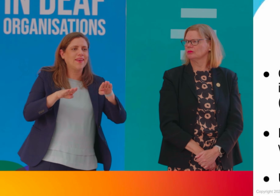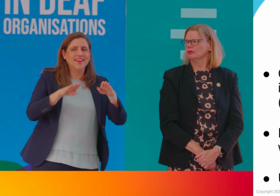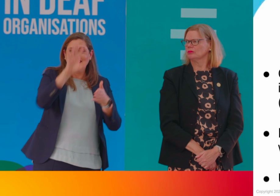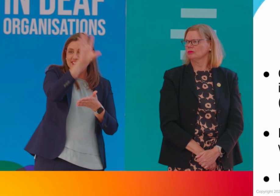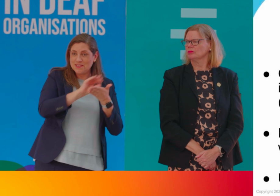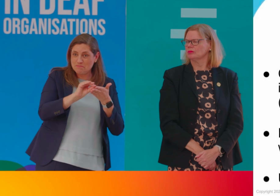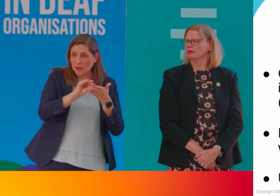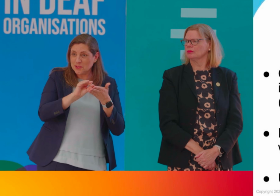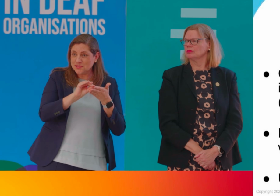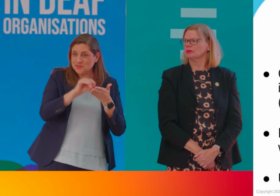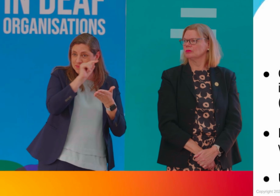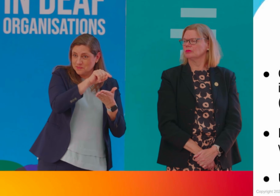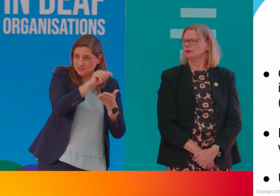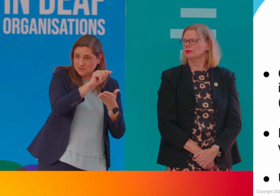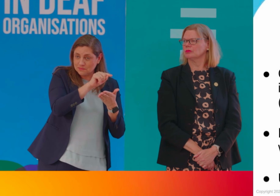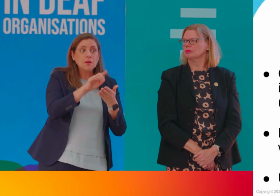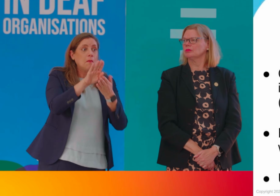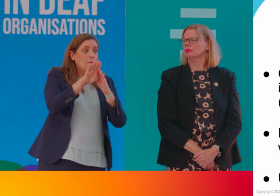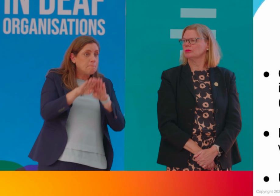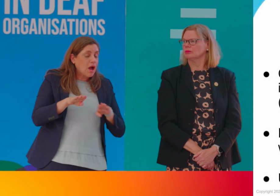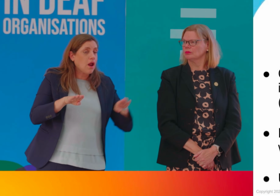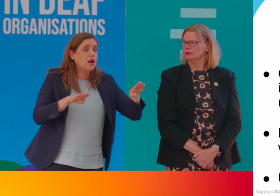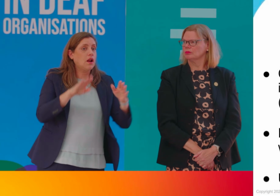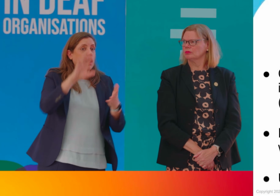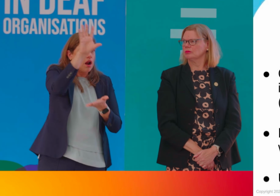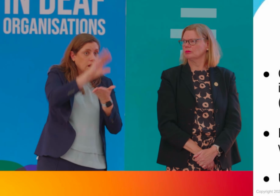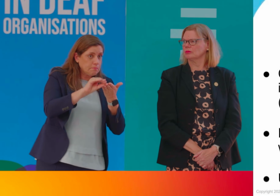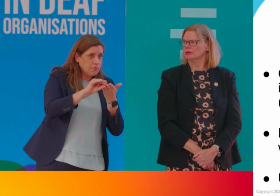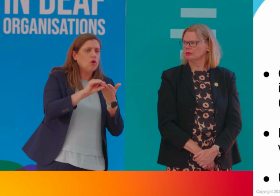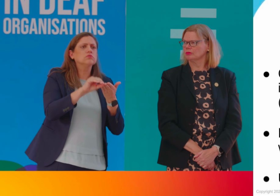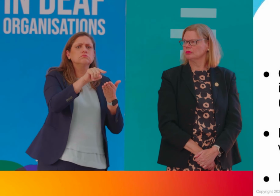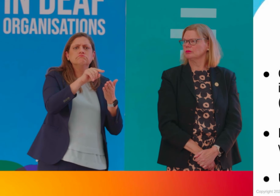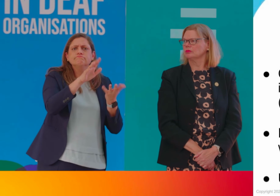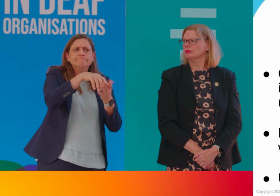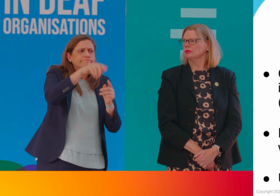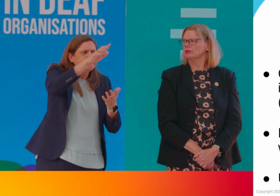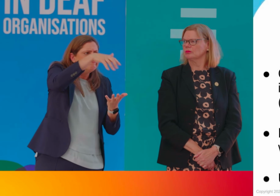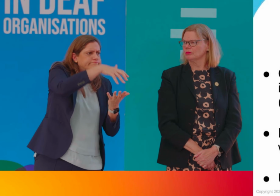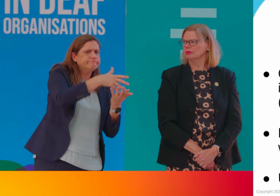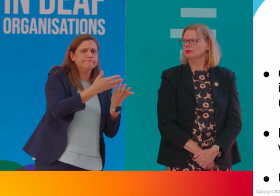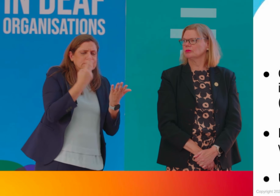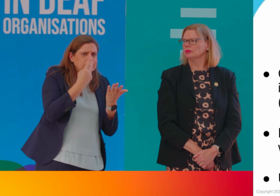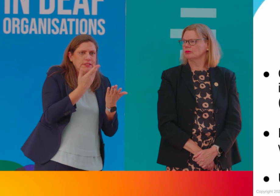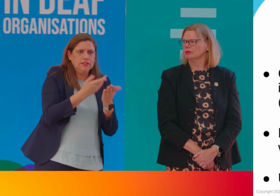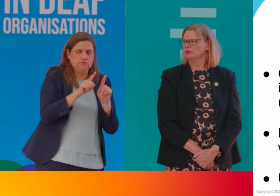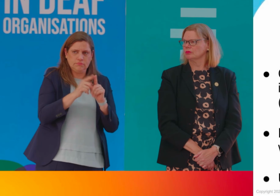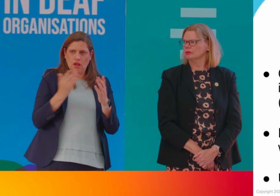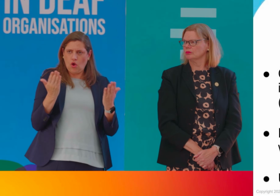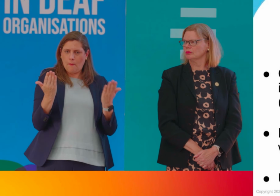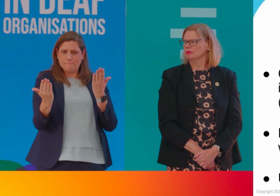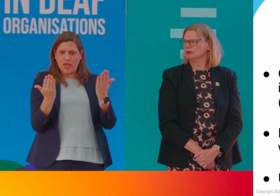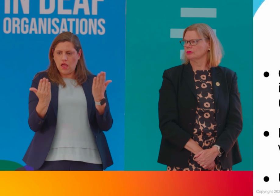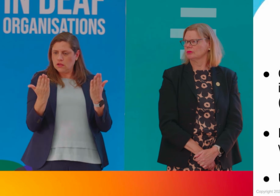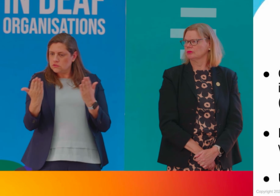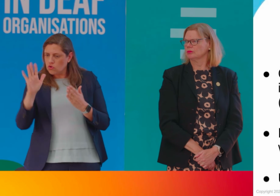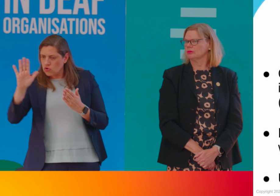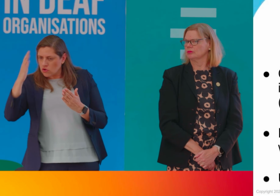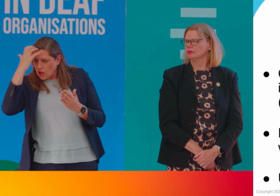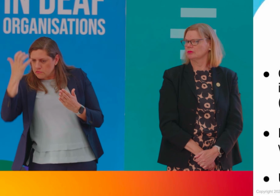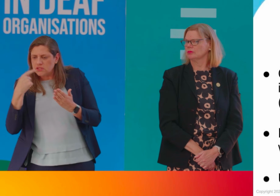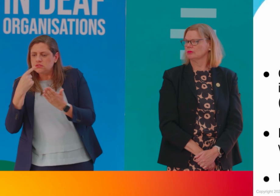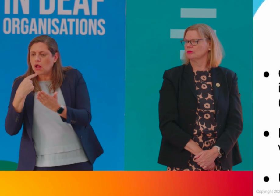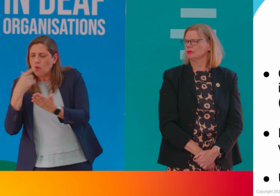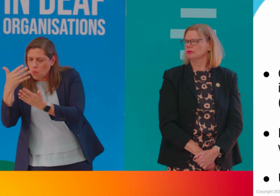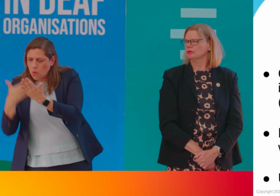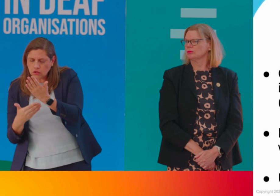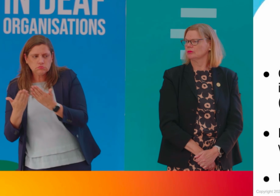and also an alternative report from non-governmental organization as a shuttle report.